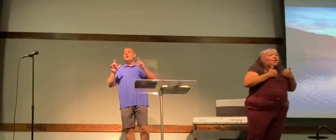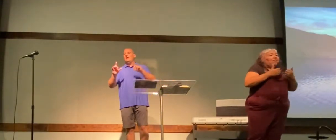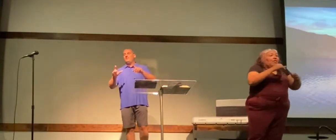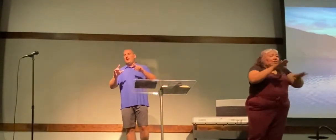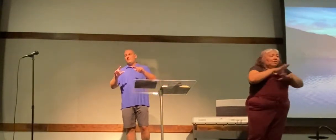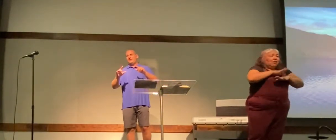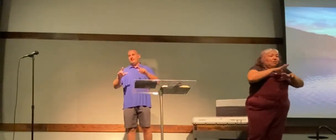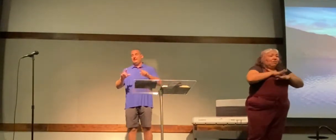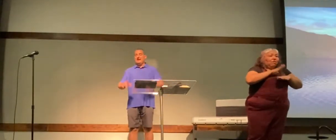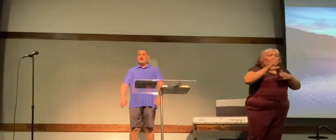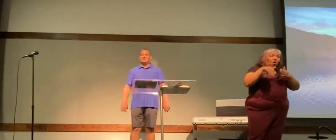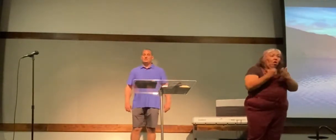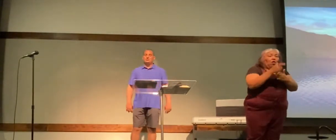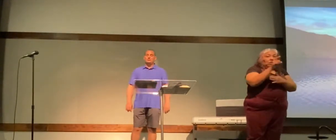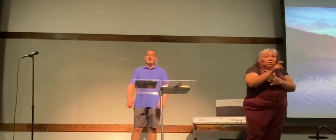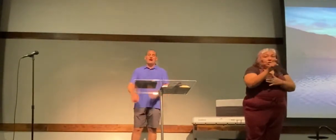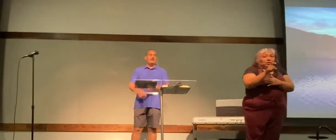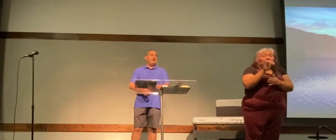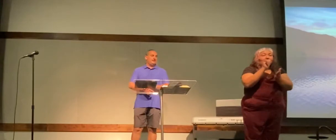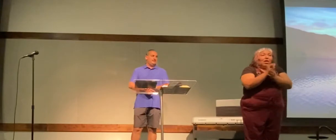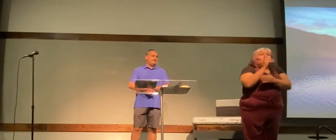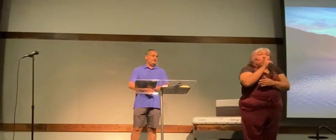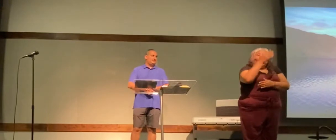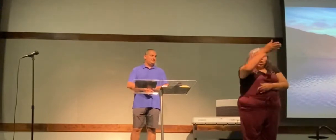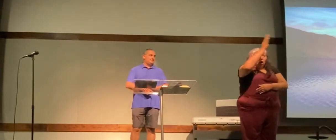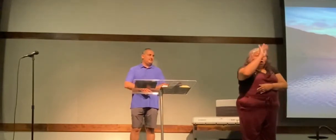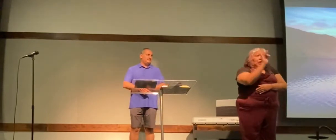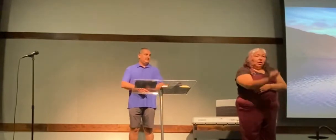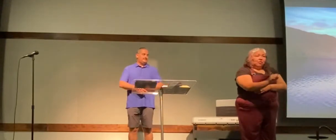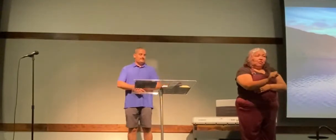satisfier of every need. That is who God is.